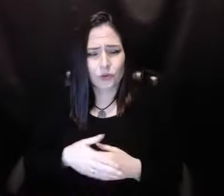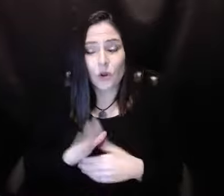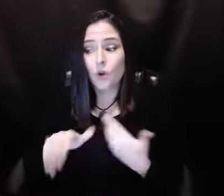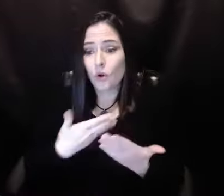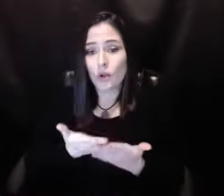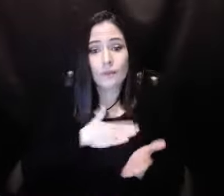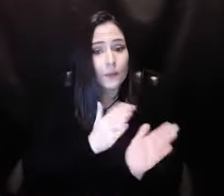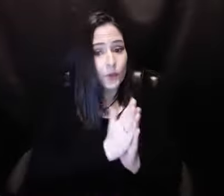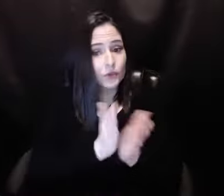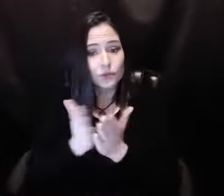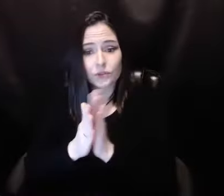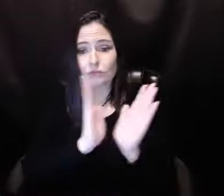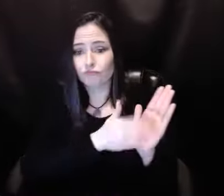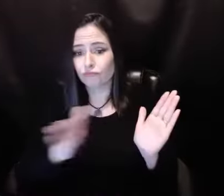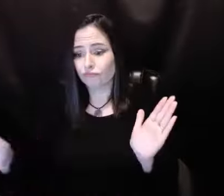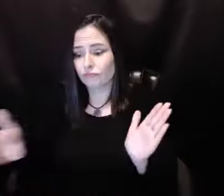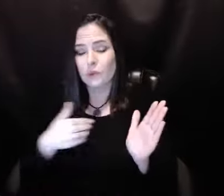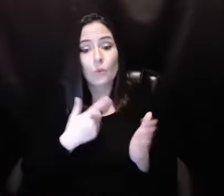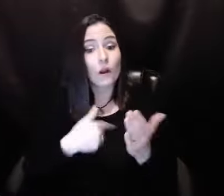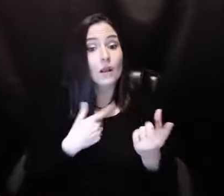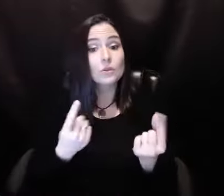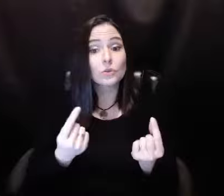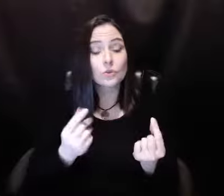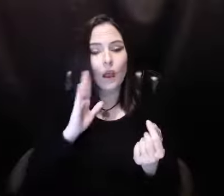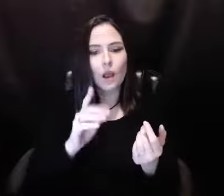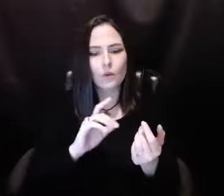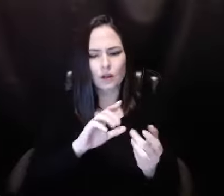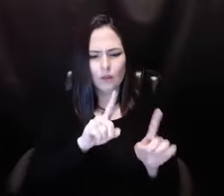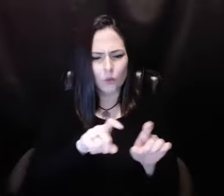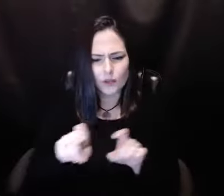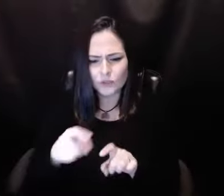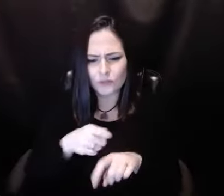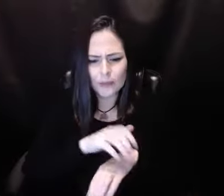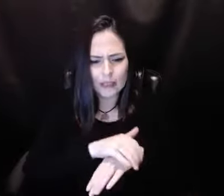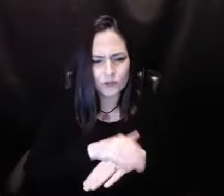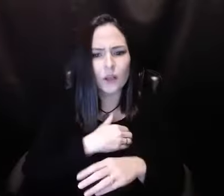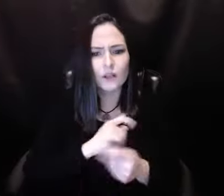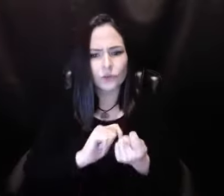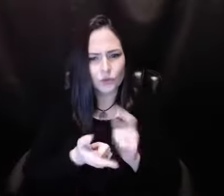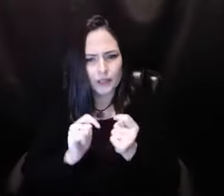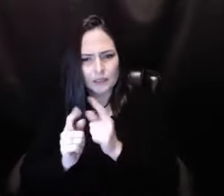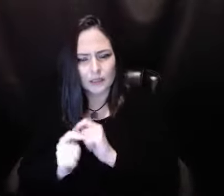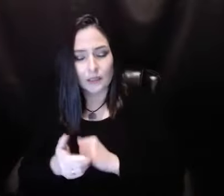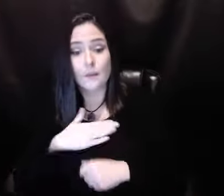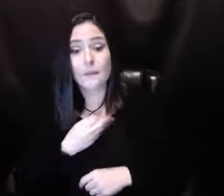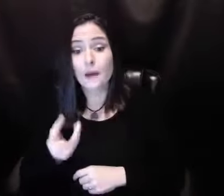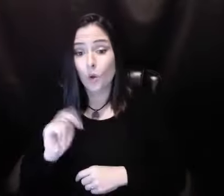the books that I bought and what I did, I would translate the questions out of the English